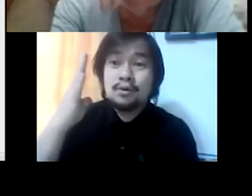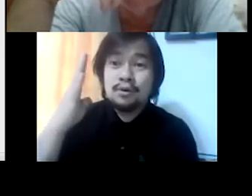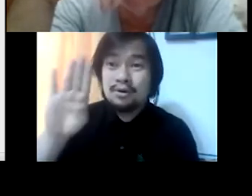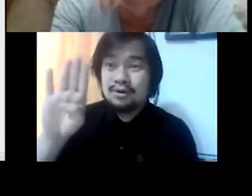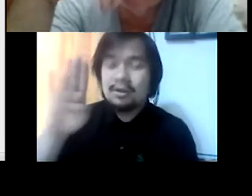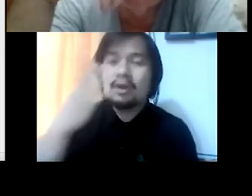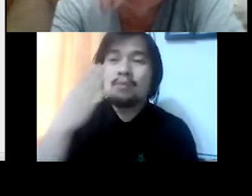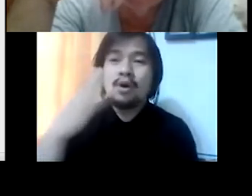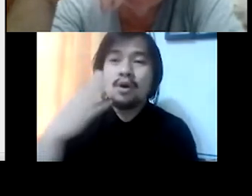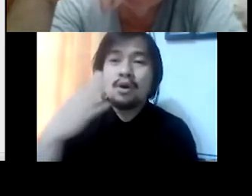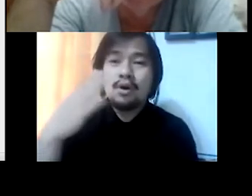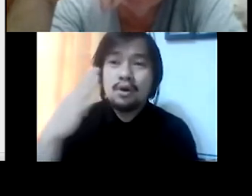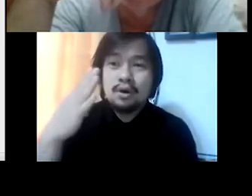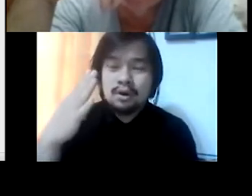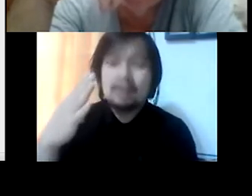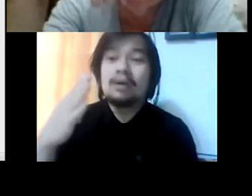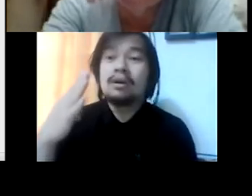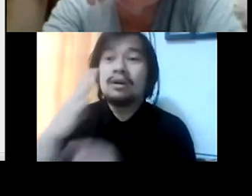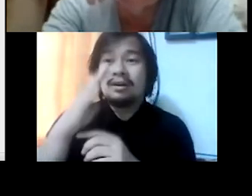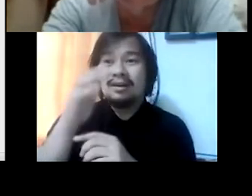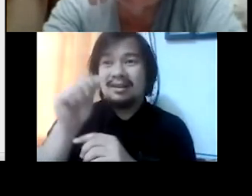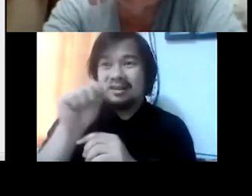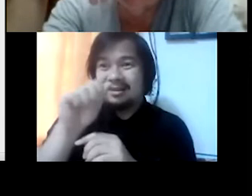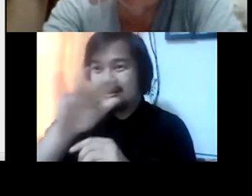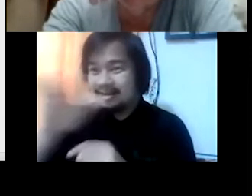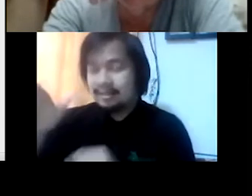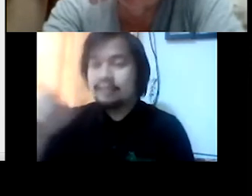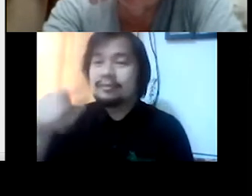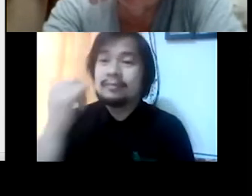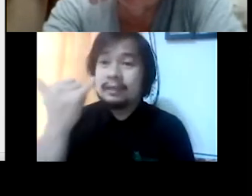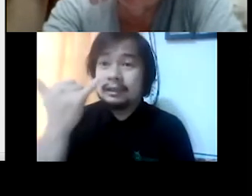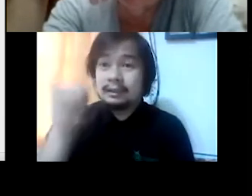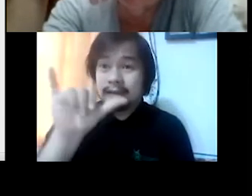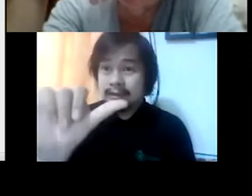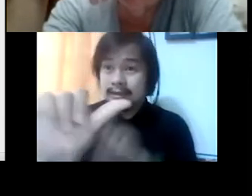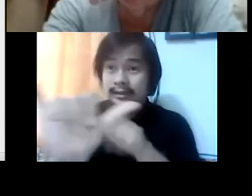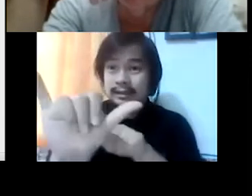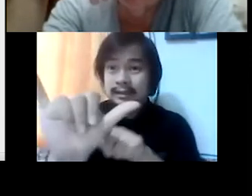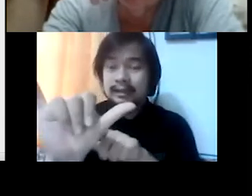seem like it's the natural way, like what we discussed. You know, for blue, for example,